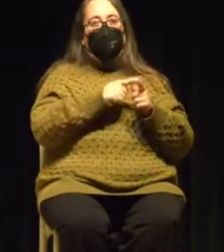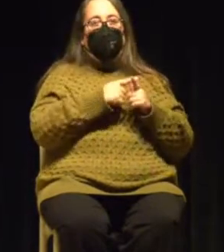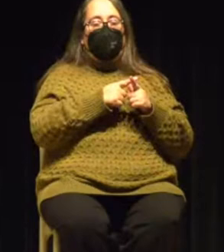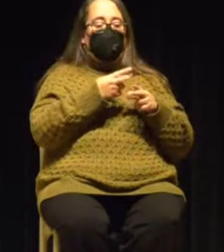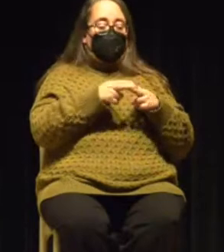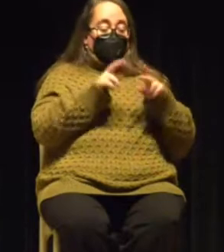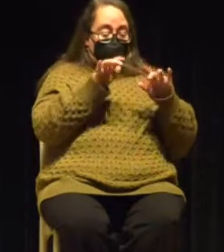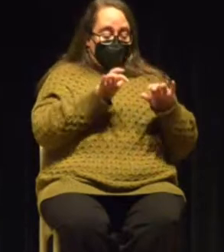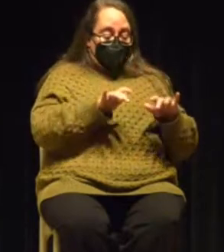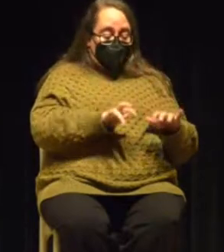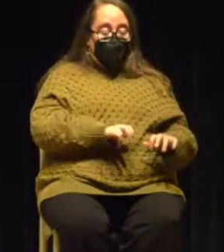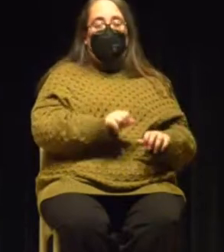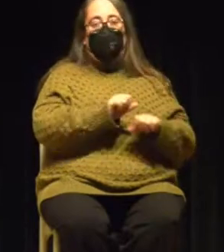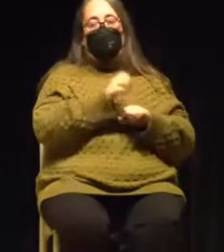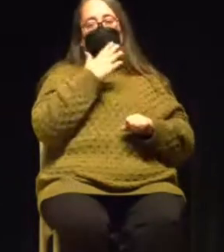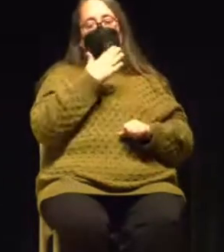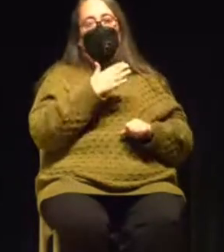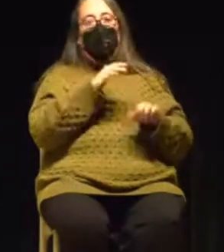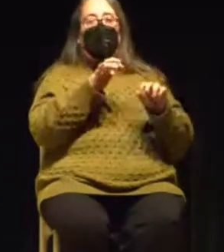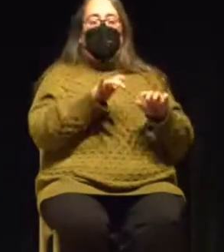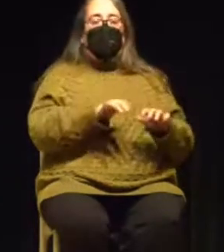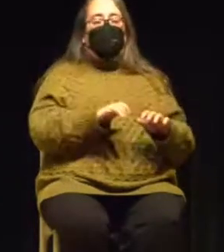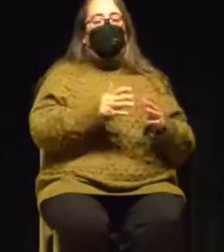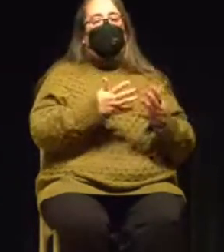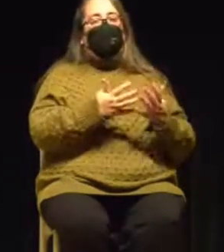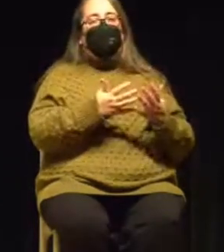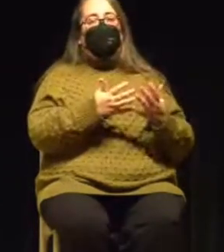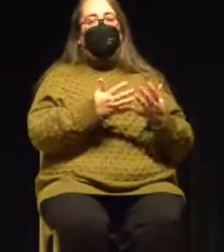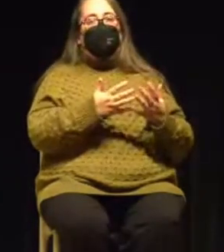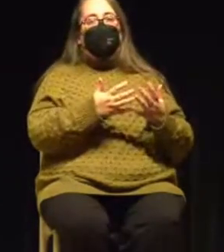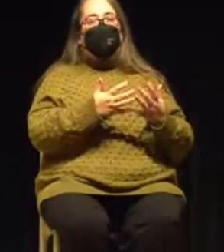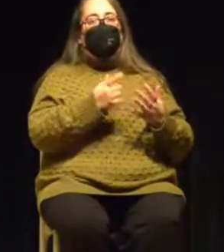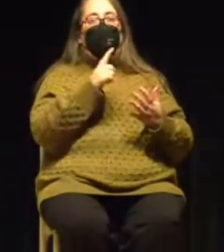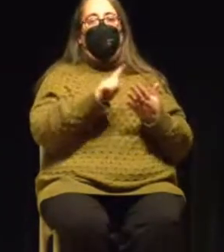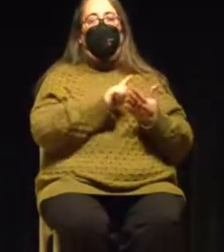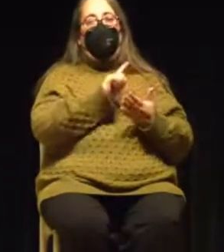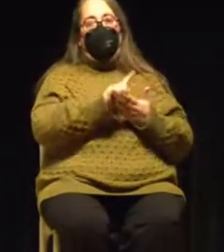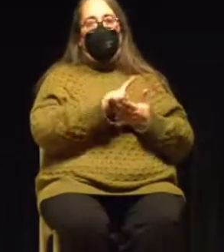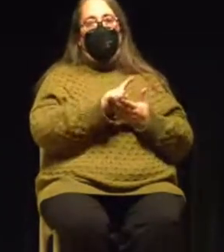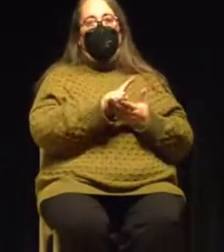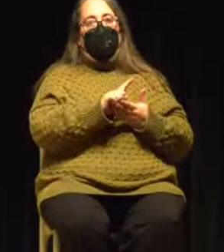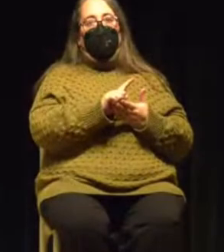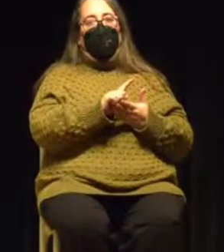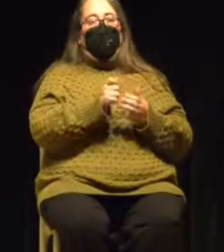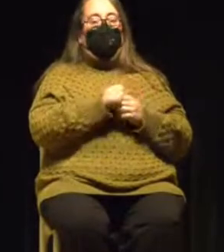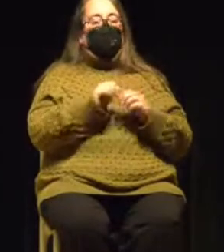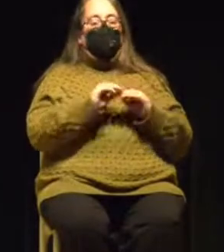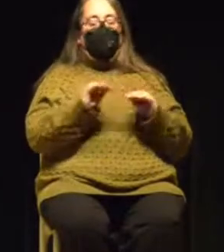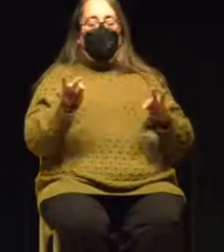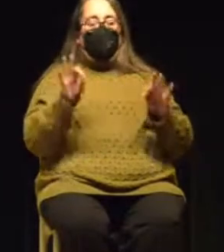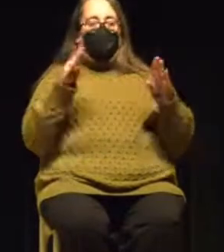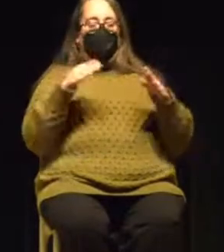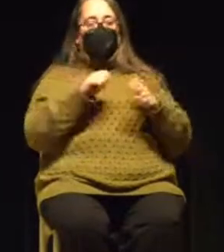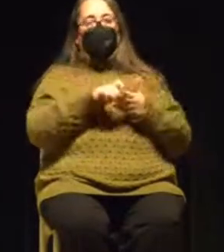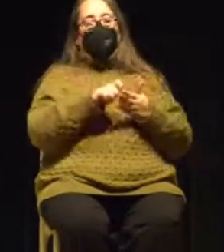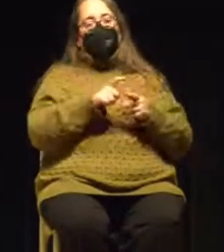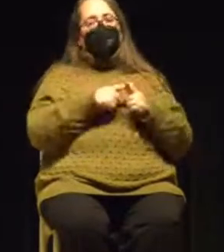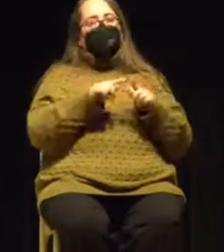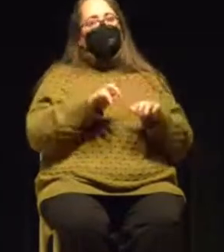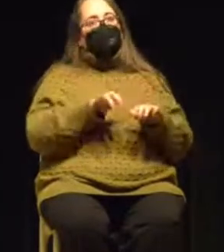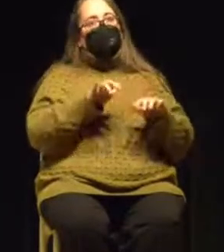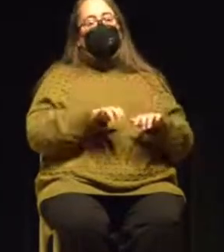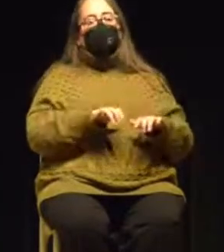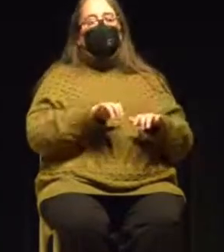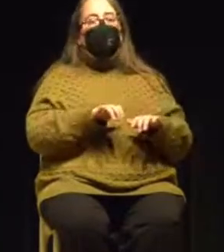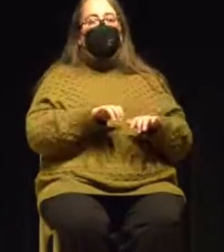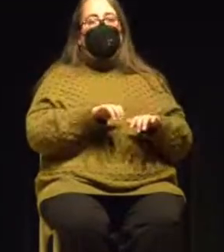and they actually work really well. So a writing sprint would be like just one solid hour of turn everything off, focus writing, and you can bang out like maybe